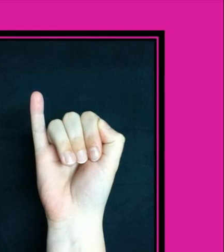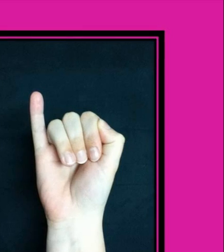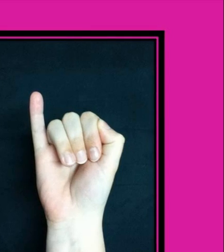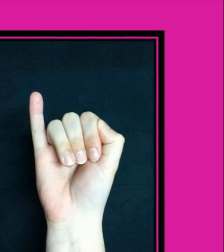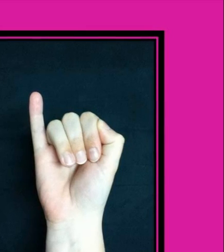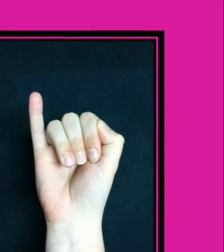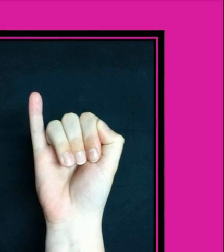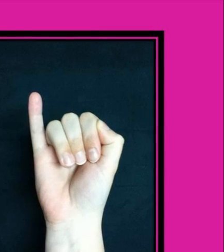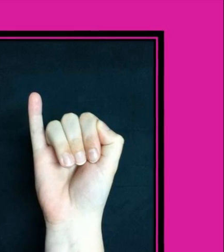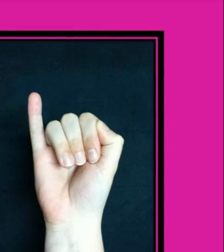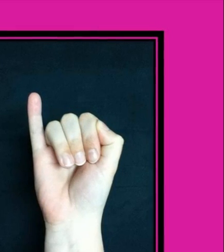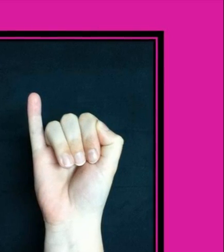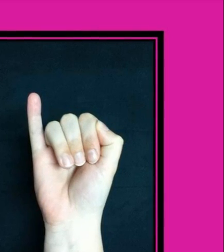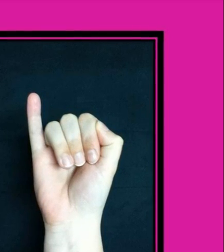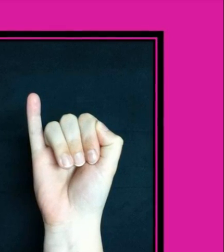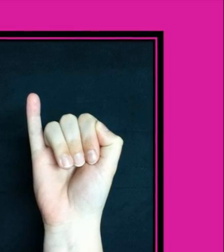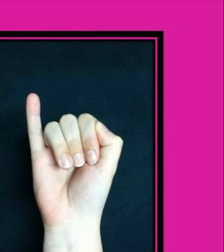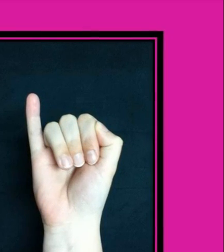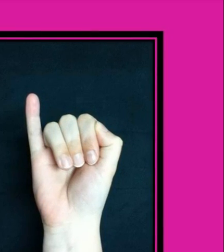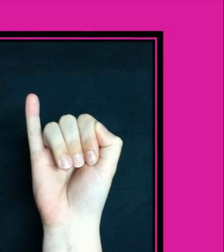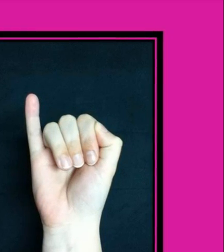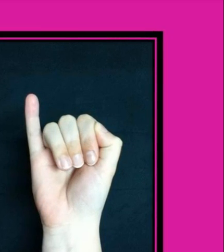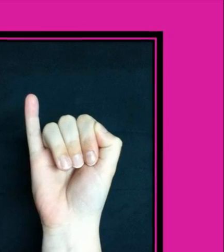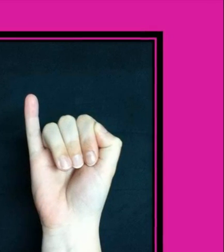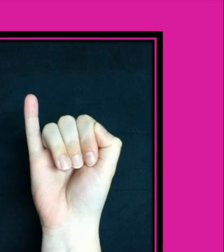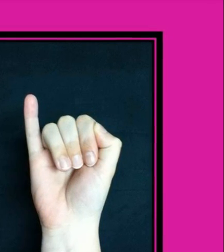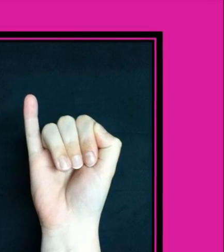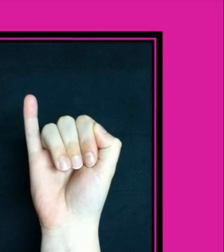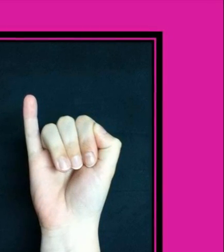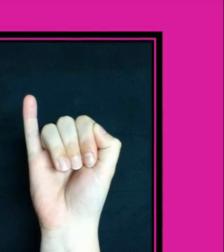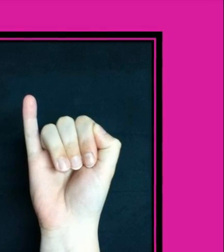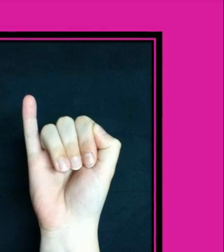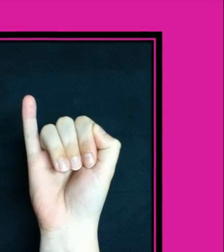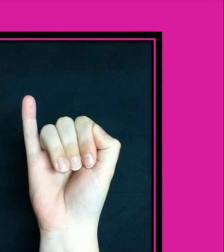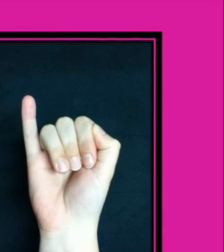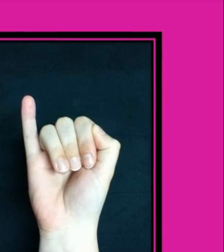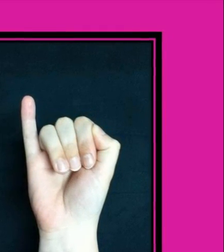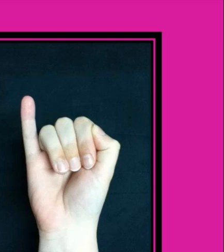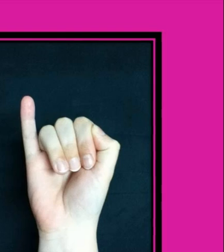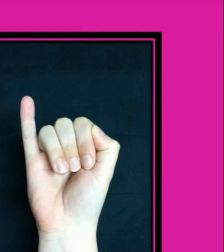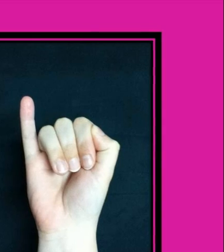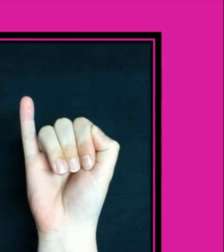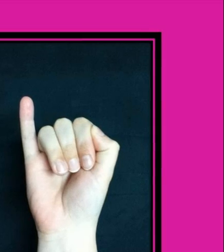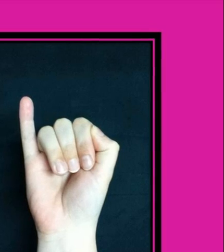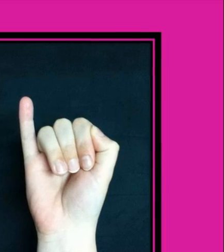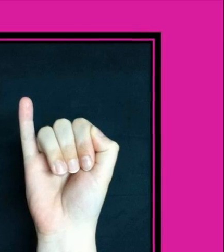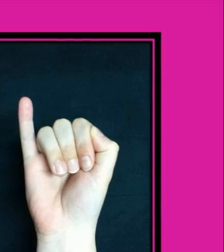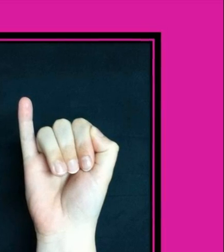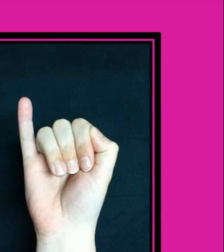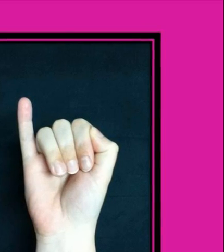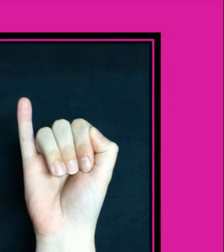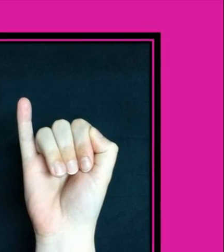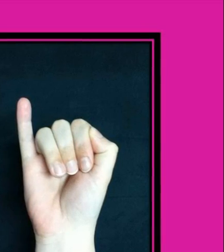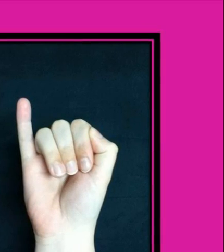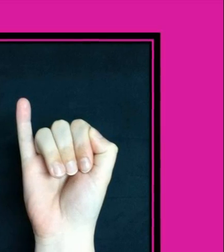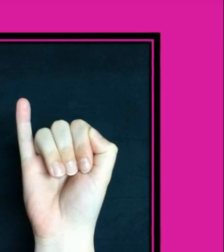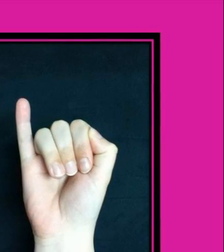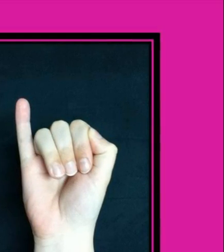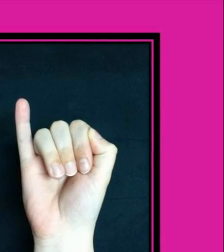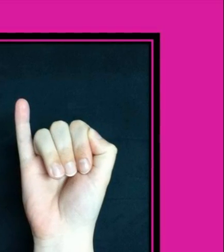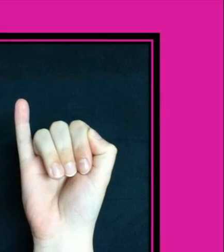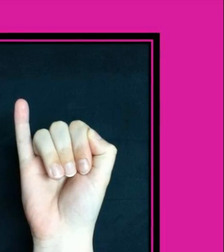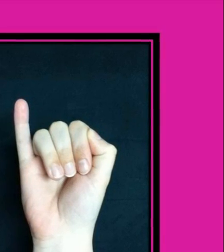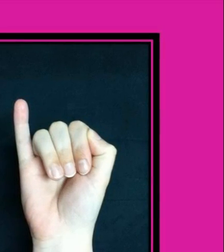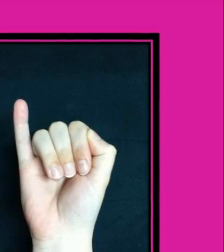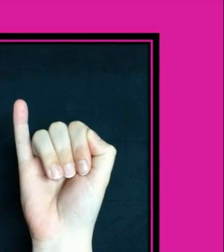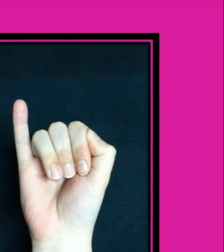thumb pointing straight up to the ceiling. Again, make sure that these two fingers are closely touching the inner fingers,